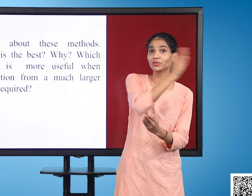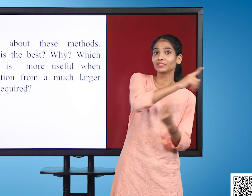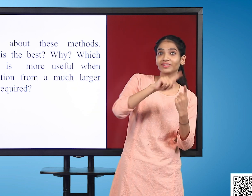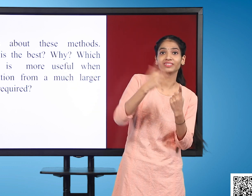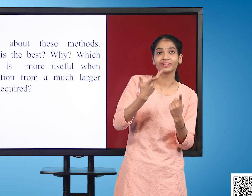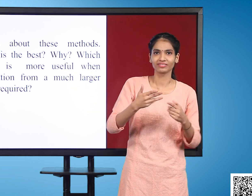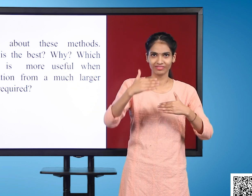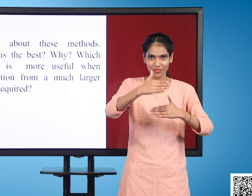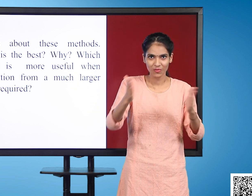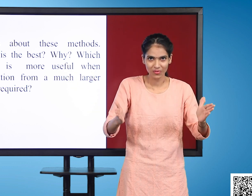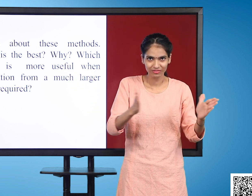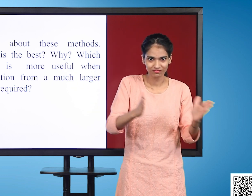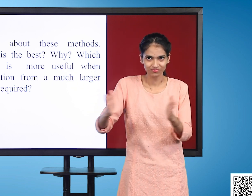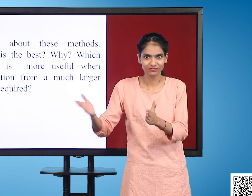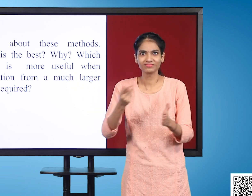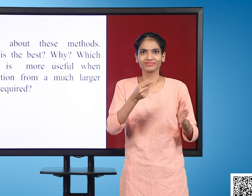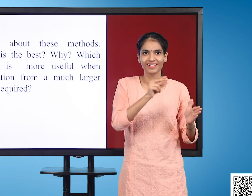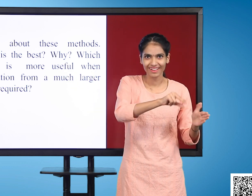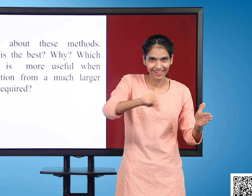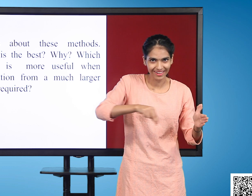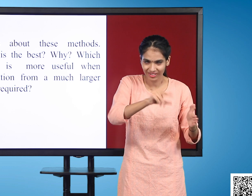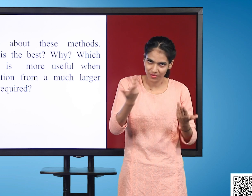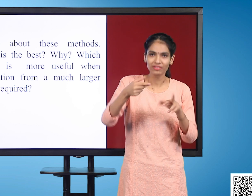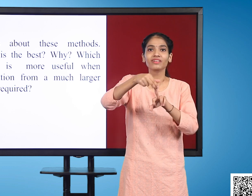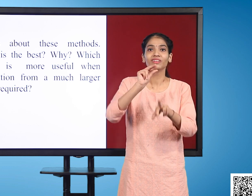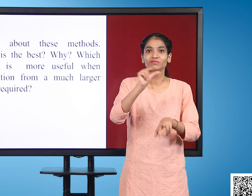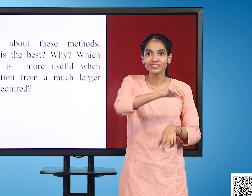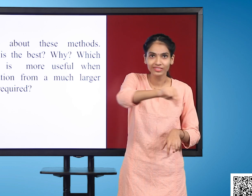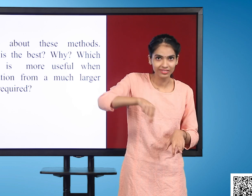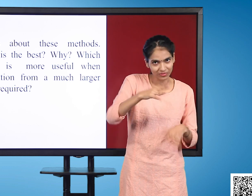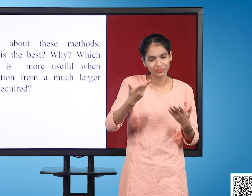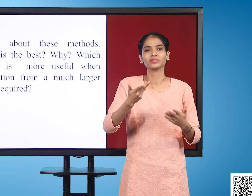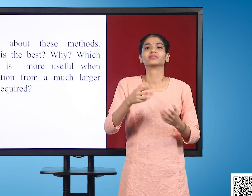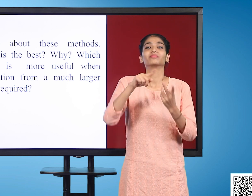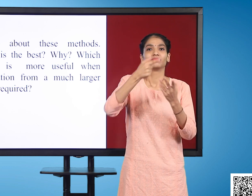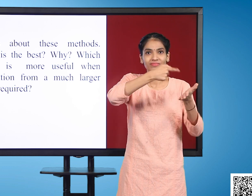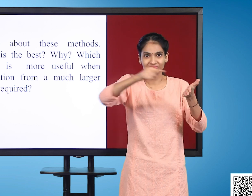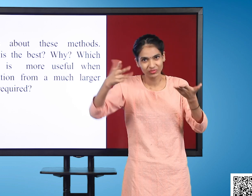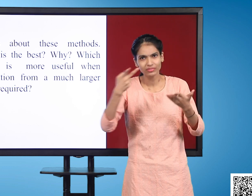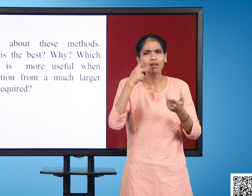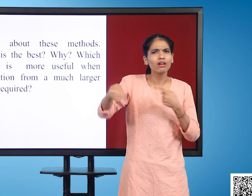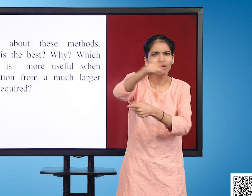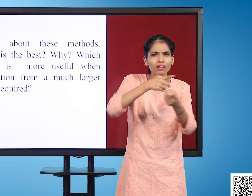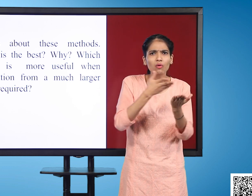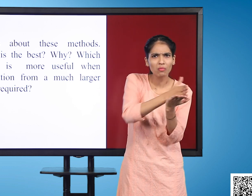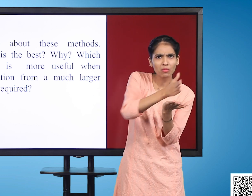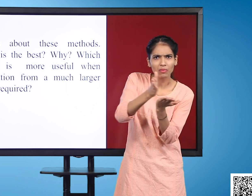Discuss about these methods. Which is the best? Why? Which method is more useful when information from a